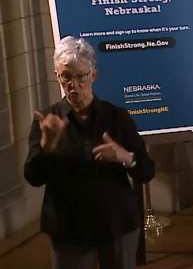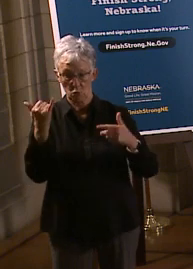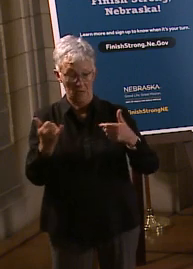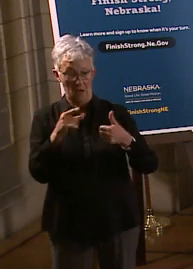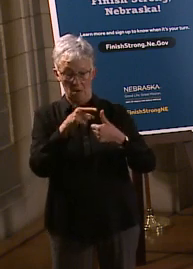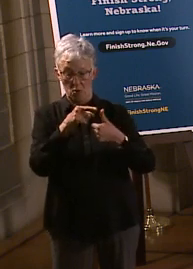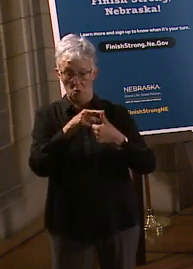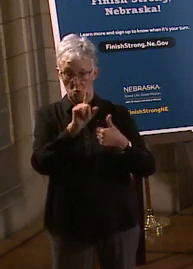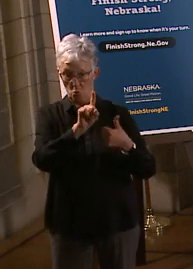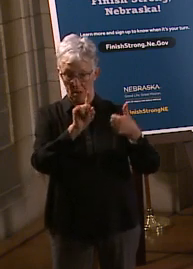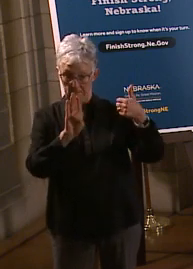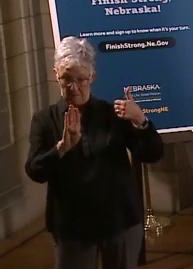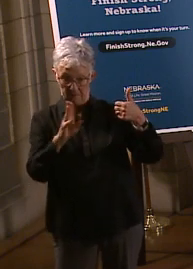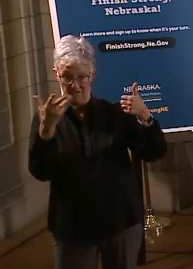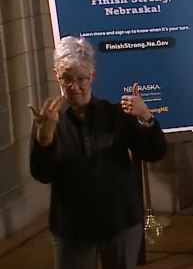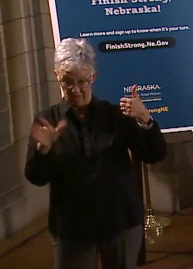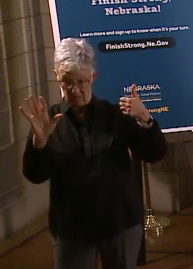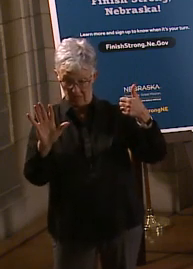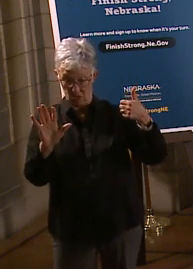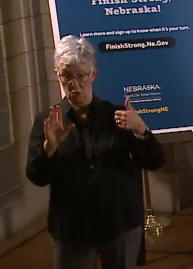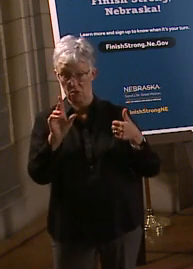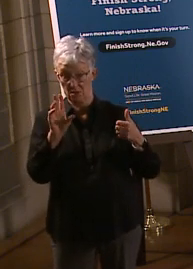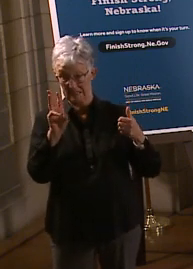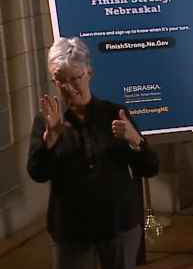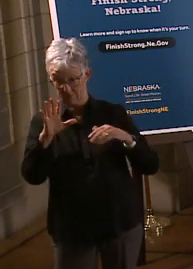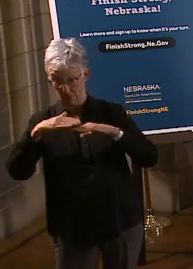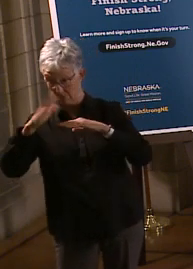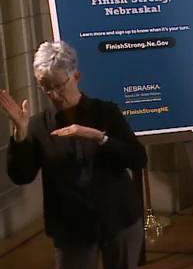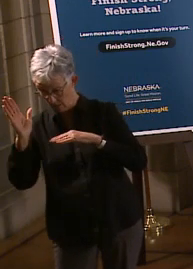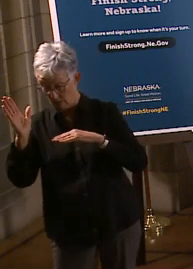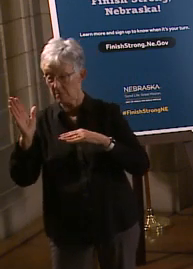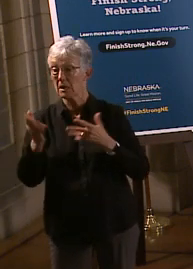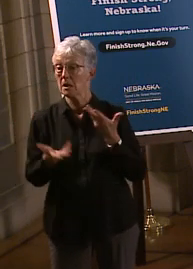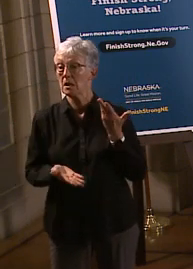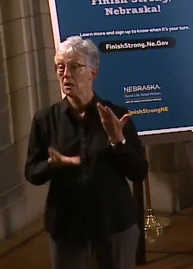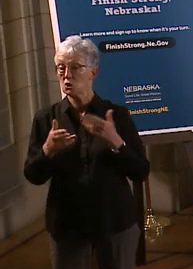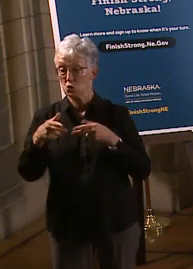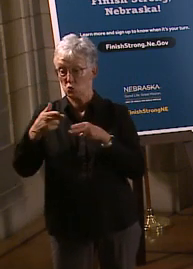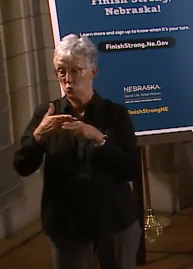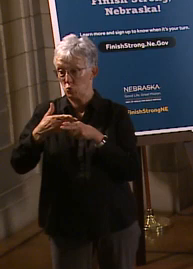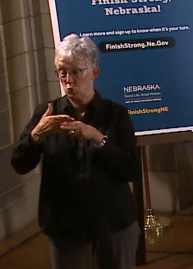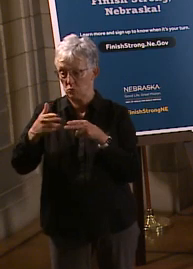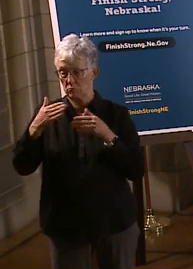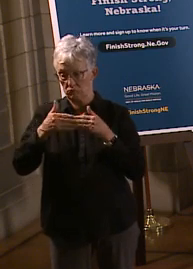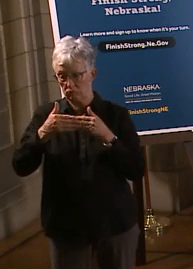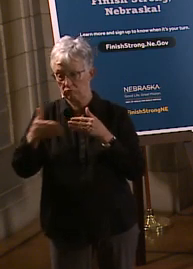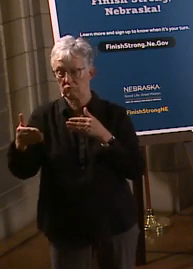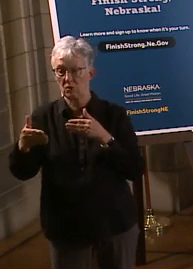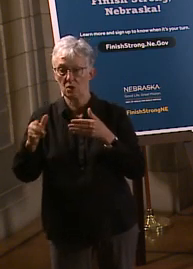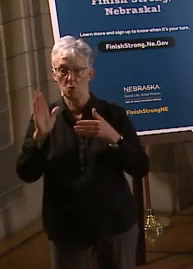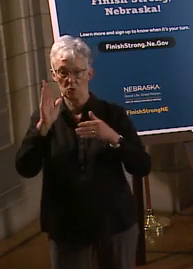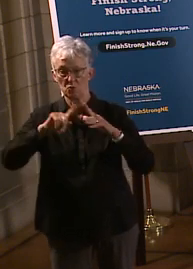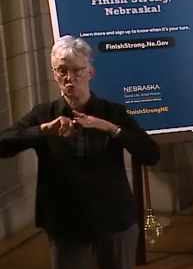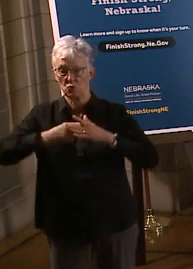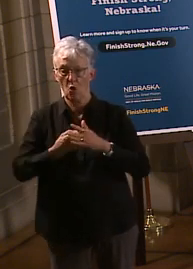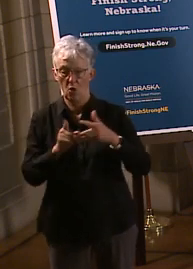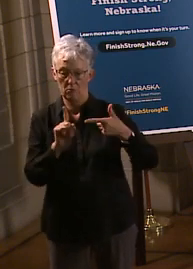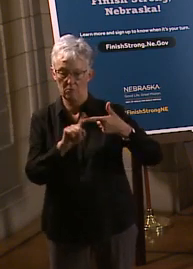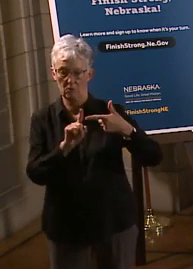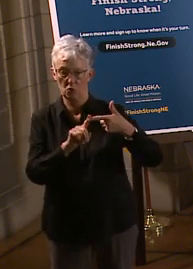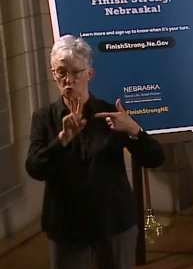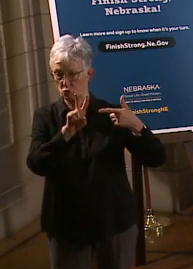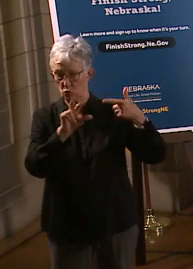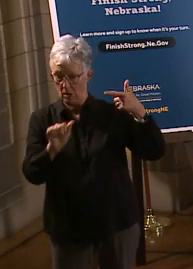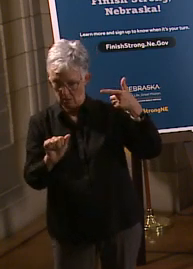65 years and older, and start looking over the next several weeks, health districts will start moving into phase 2A. We want